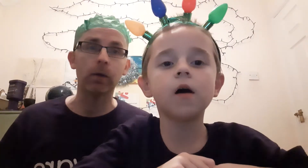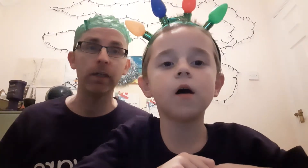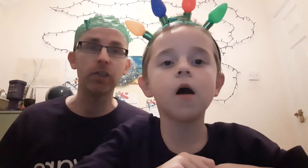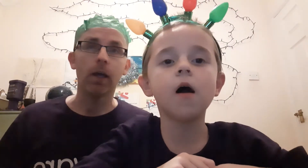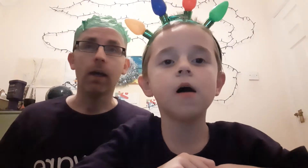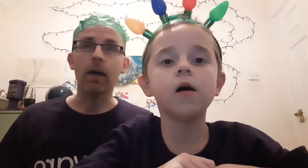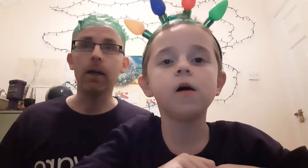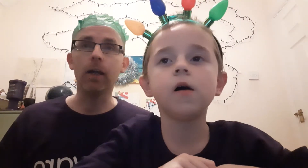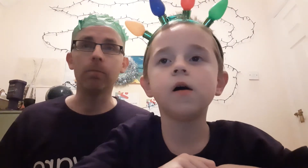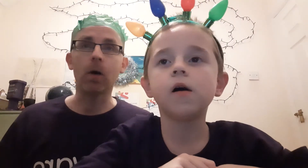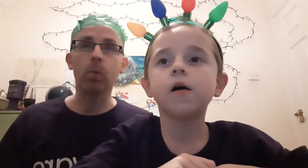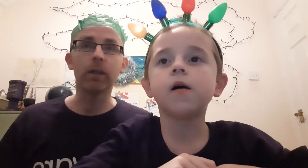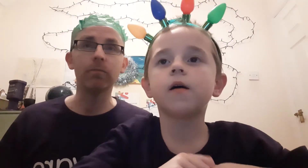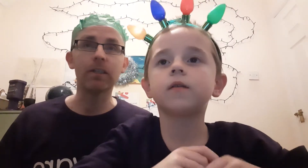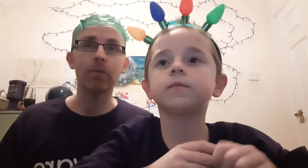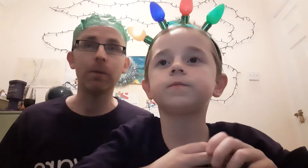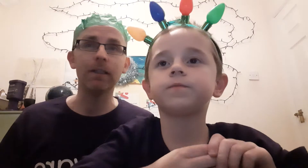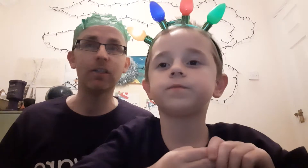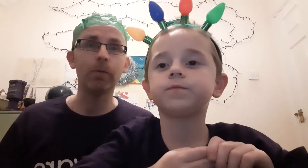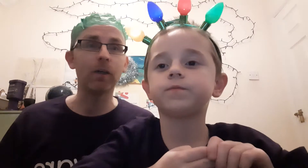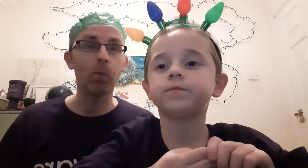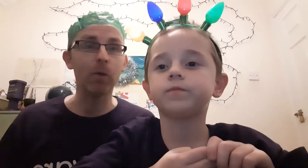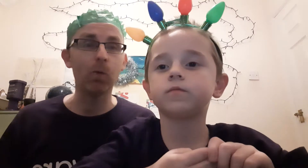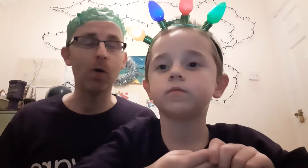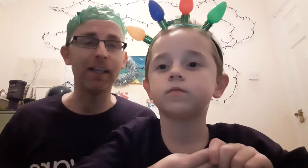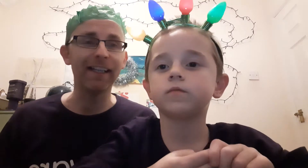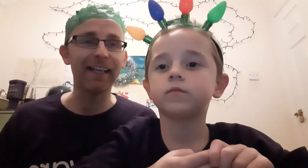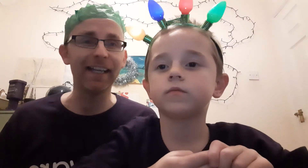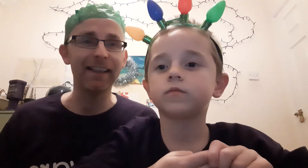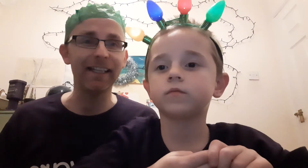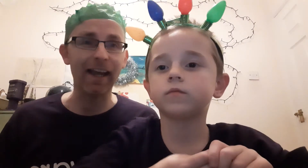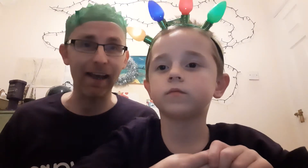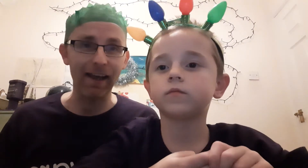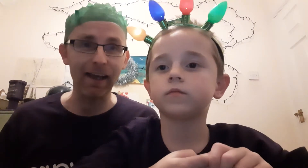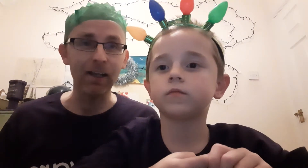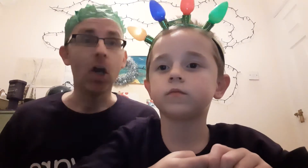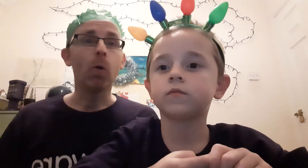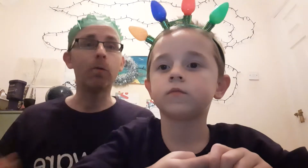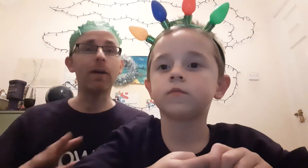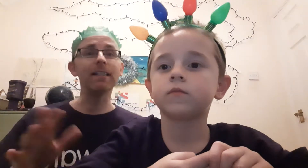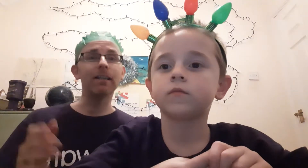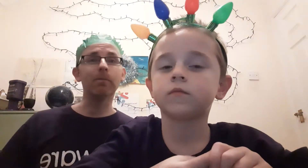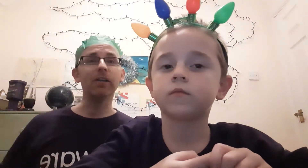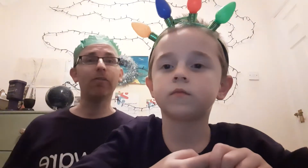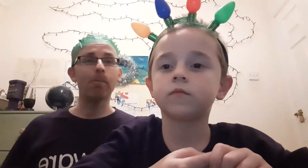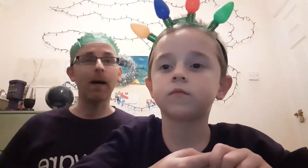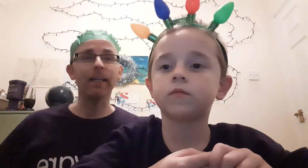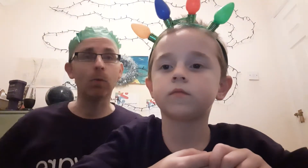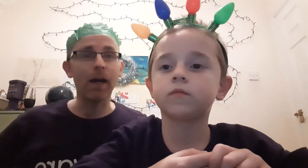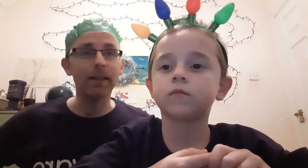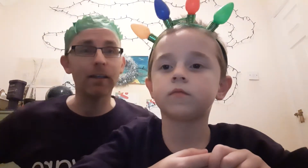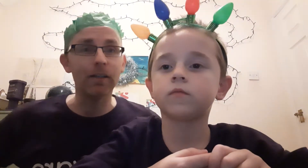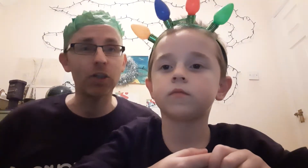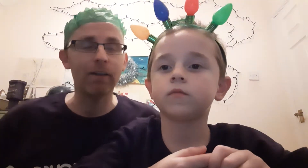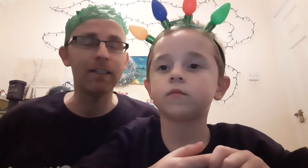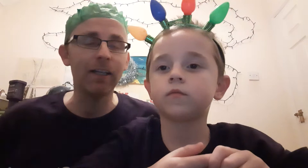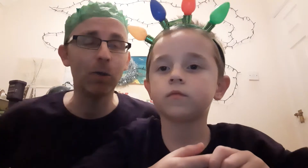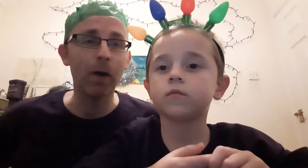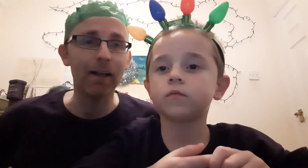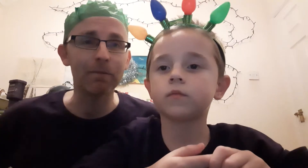language. We're going to be doing We're Walking in the Air. We're raising money for Myaware, the charity who helps